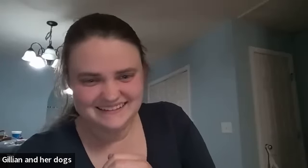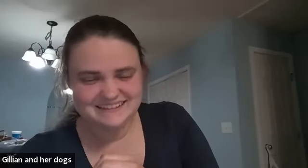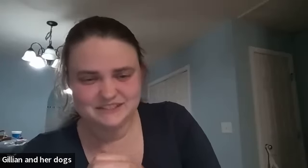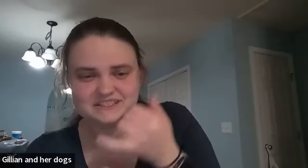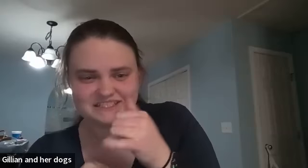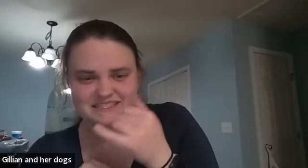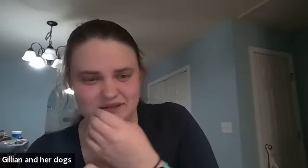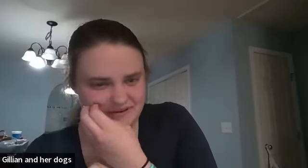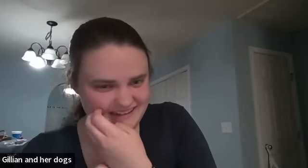You're such a silly one.